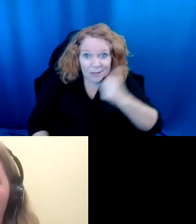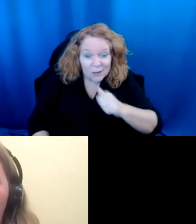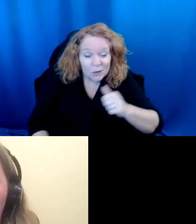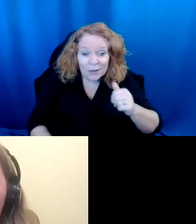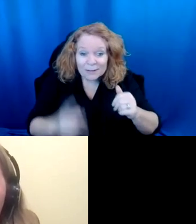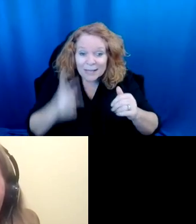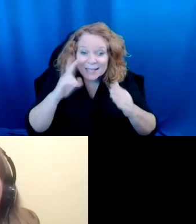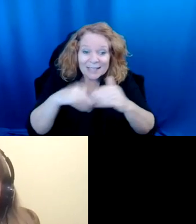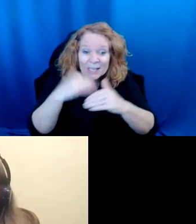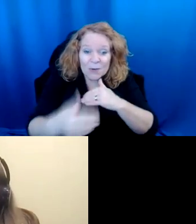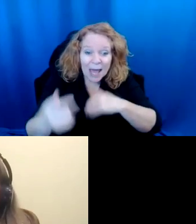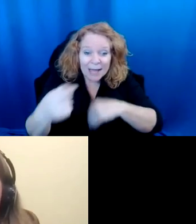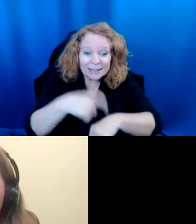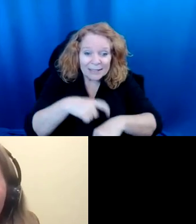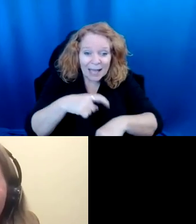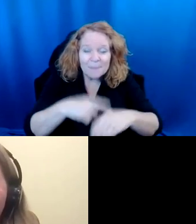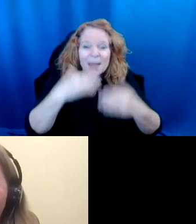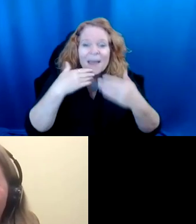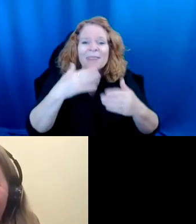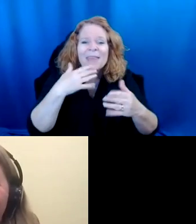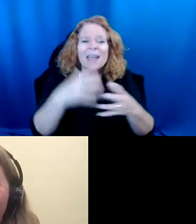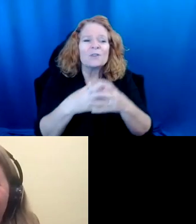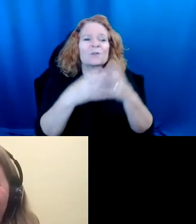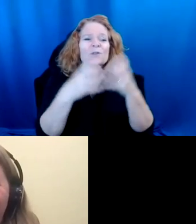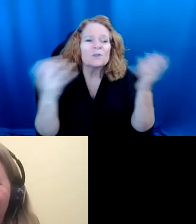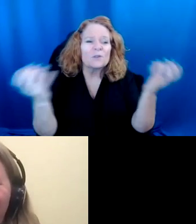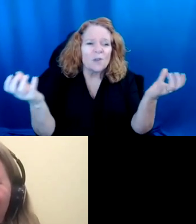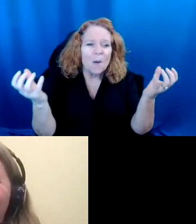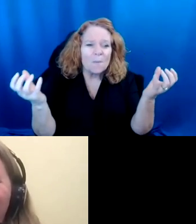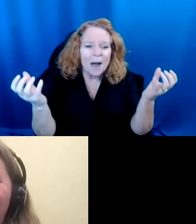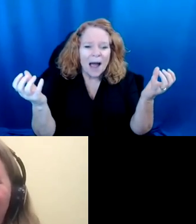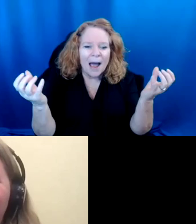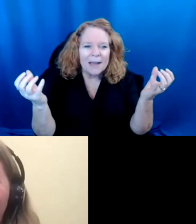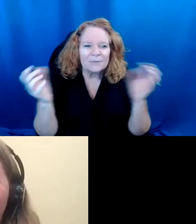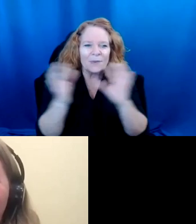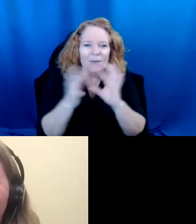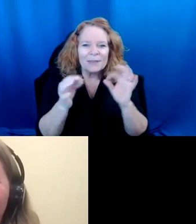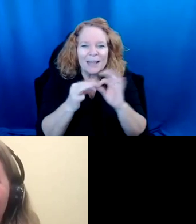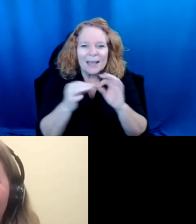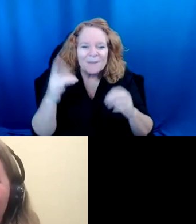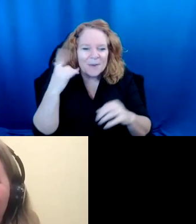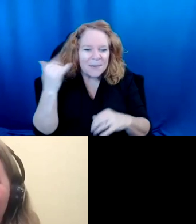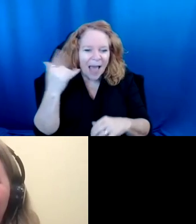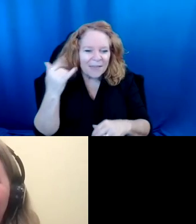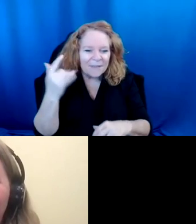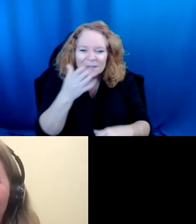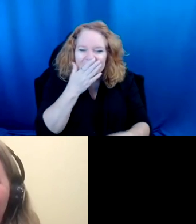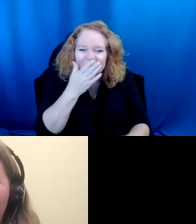time. Thanks very much, everybody. Thanks for your lovely comments, Diane from California. Thank you.